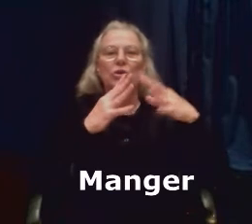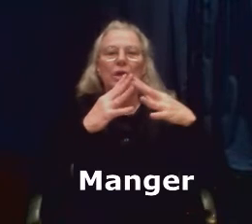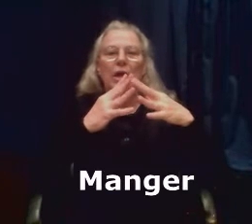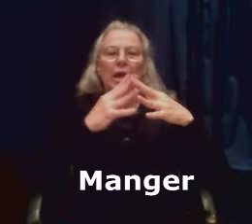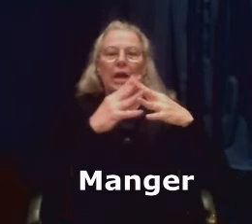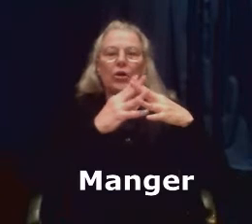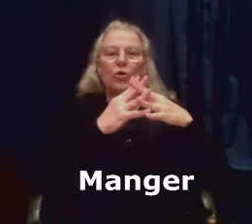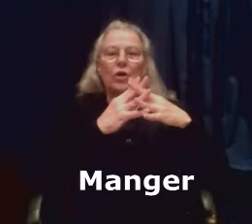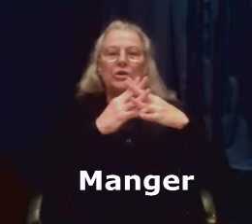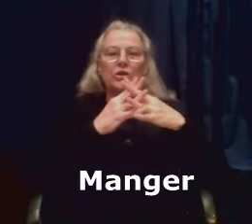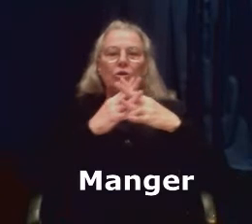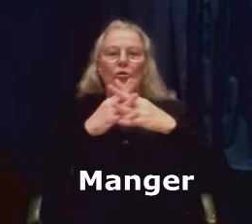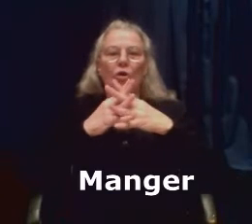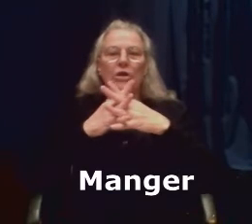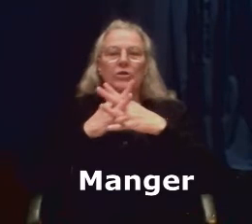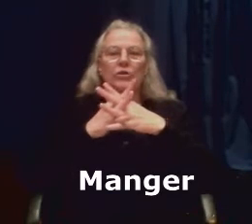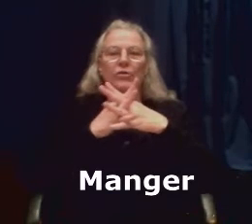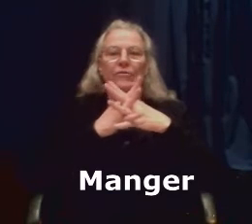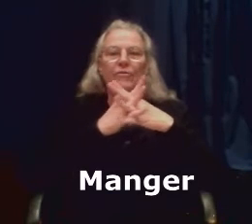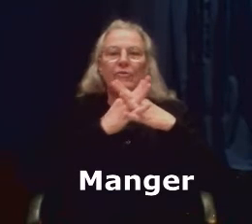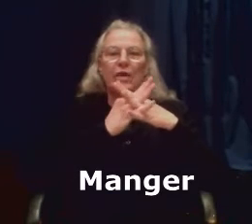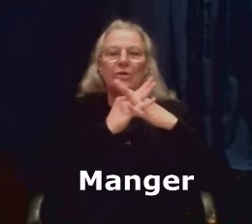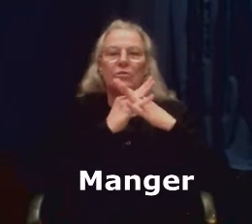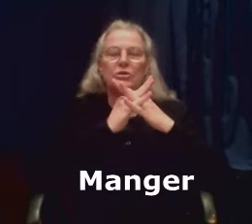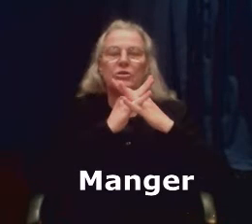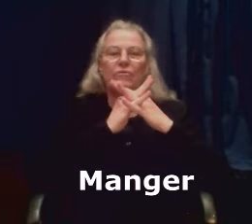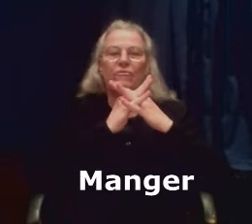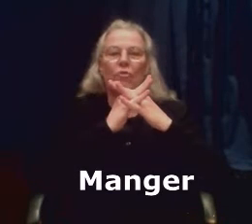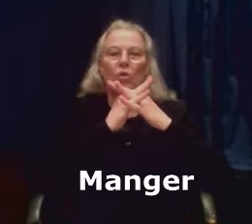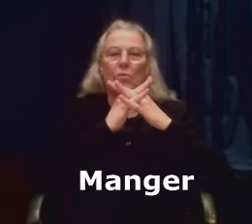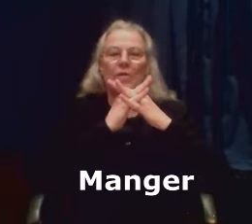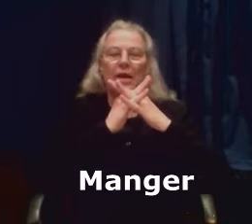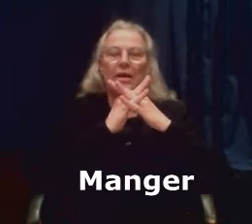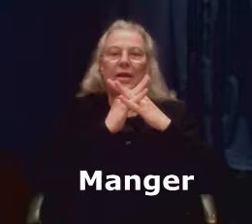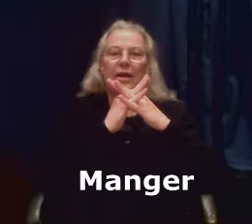Manger, you're going to cross your fingers to form that